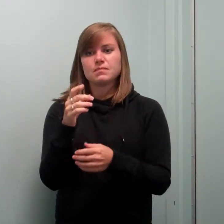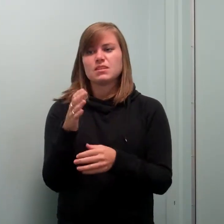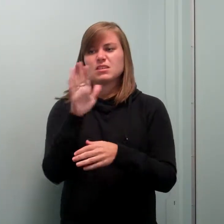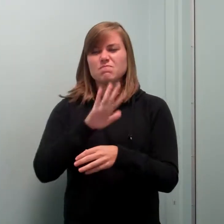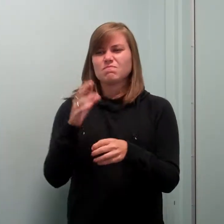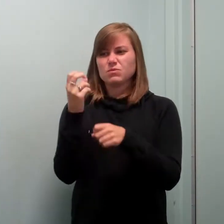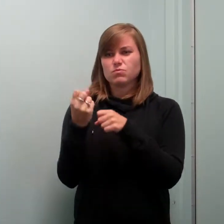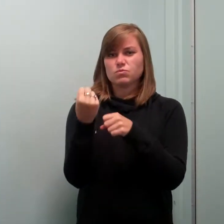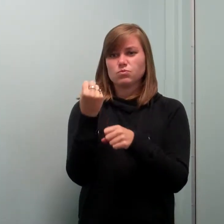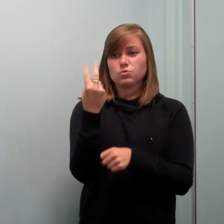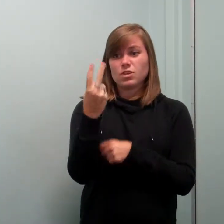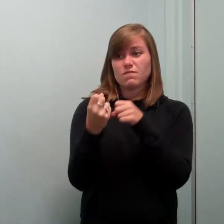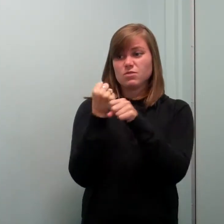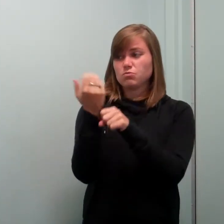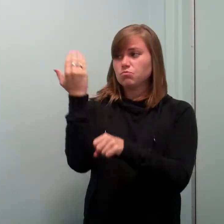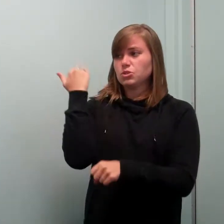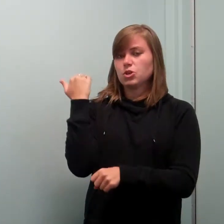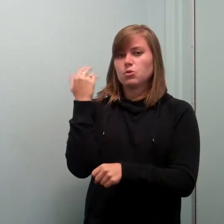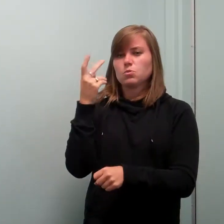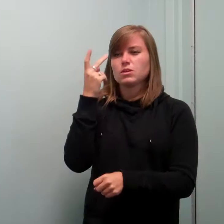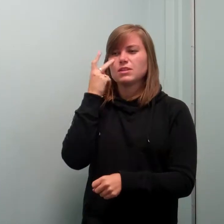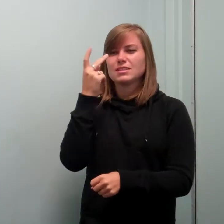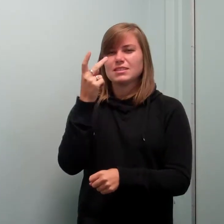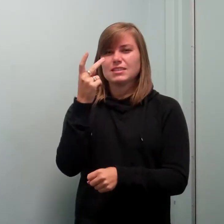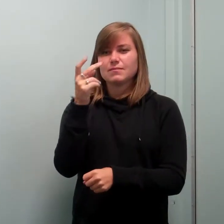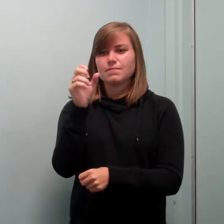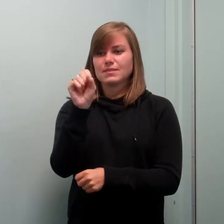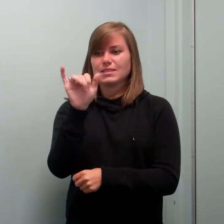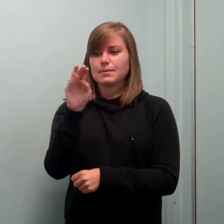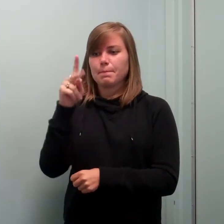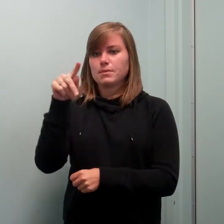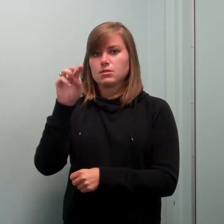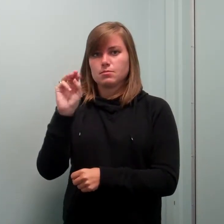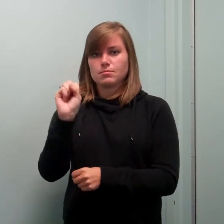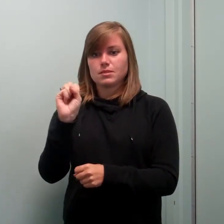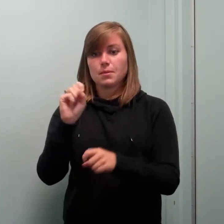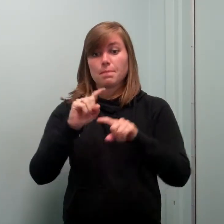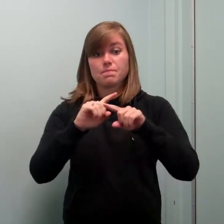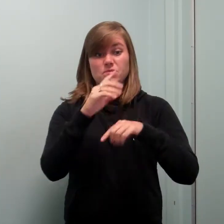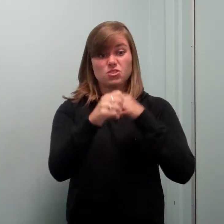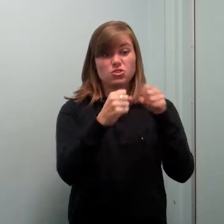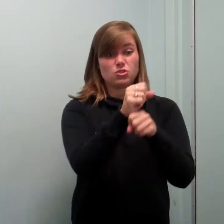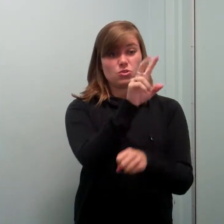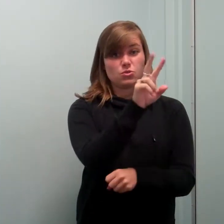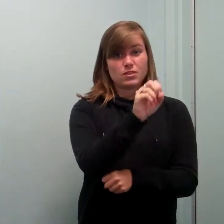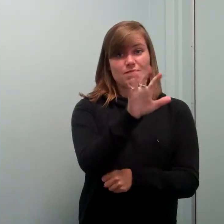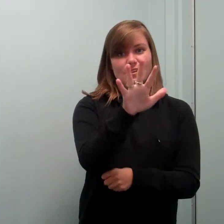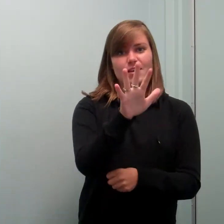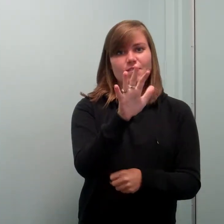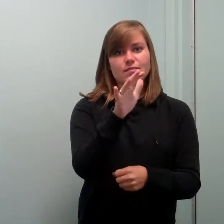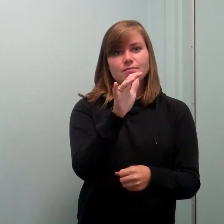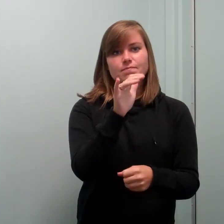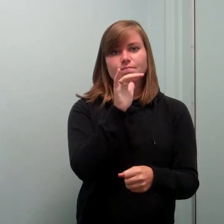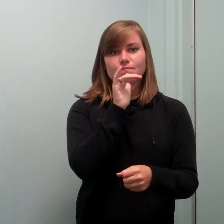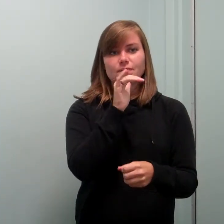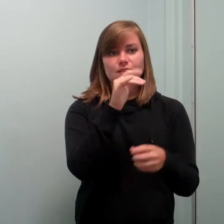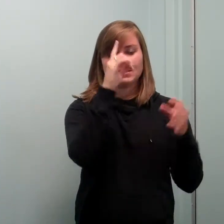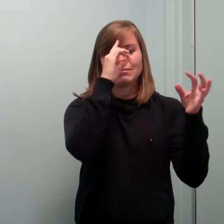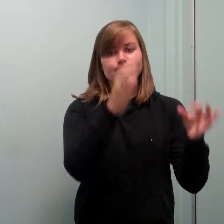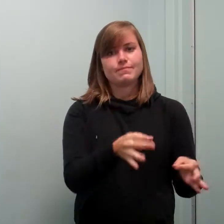was officially diagnosed in 2005. Now he's really pretty sick. He needs help eating. He needs help